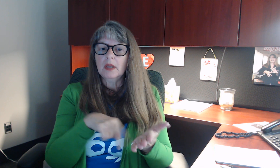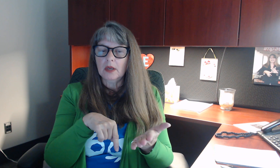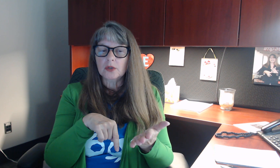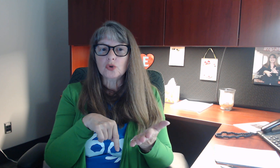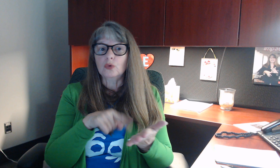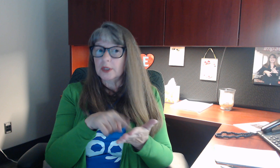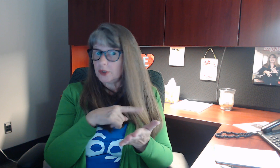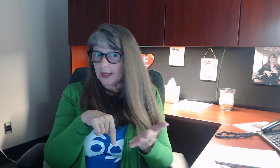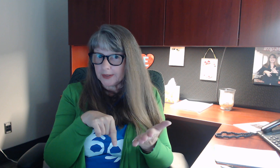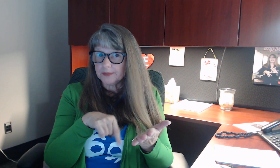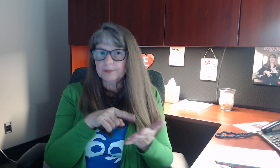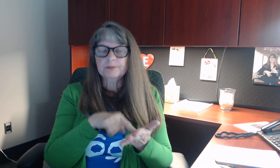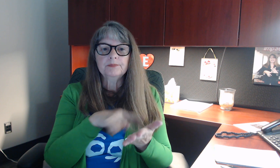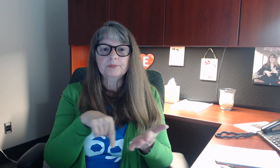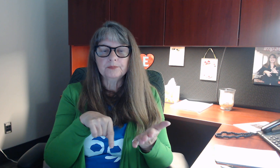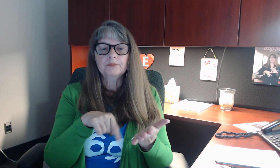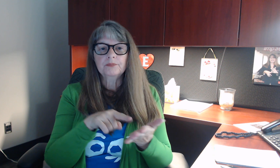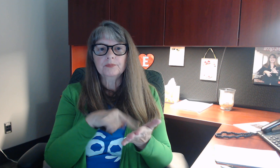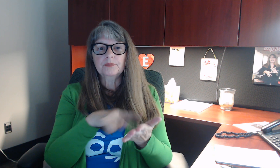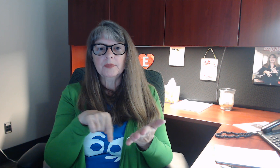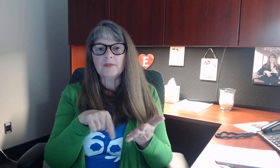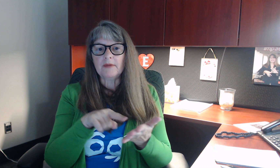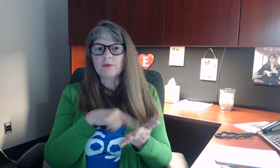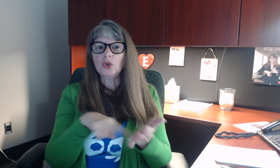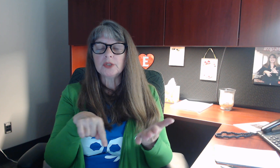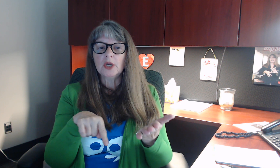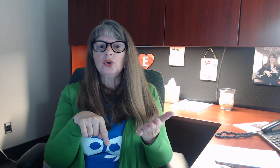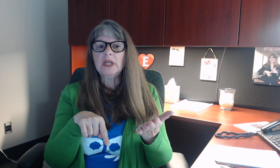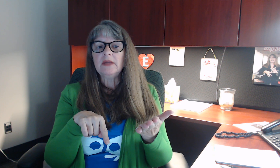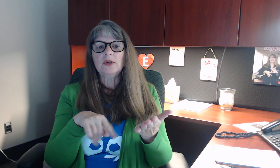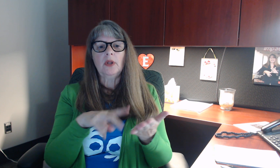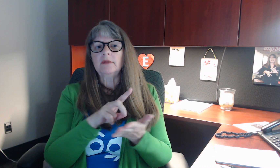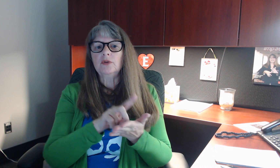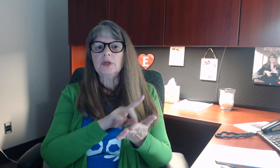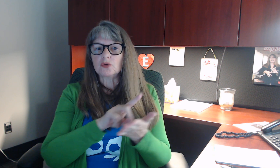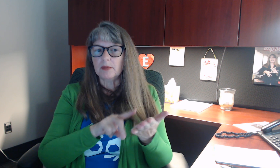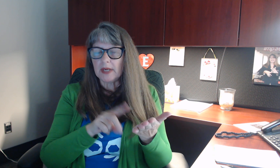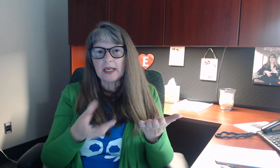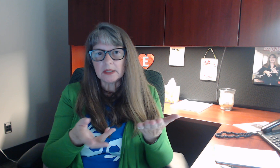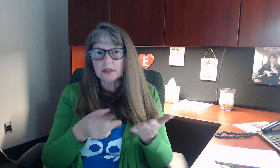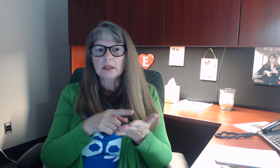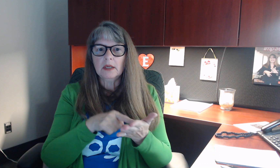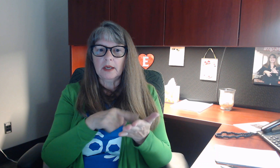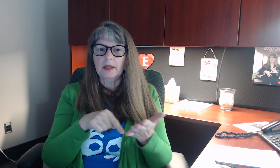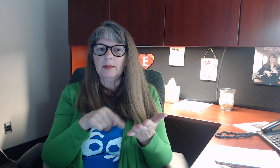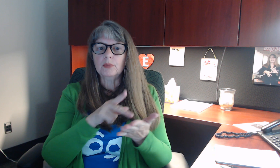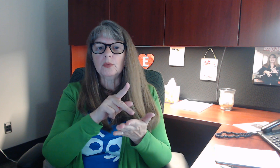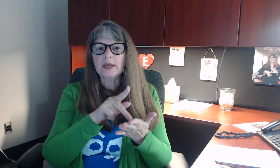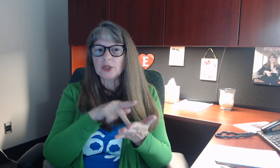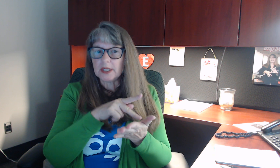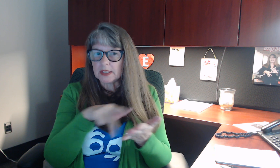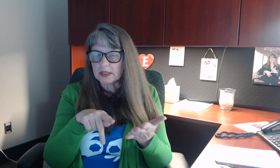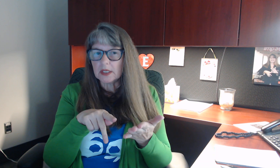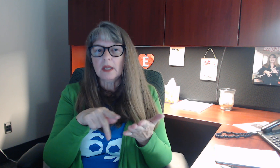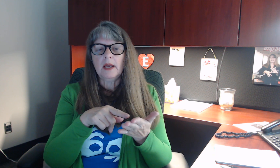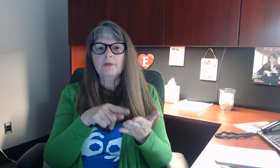To criticize. Find fault. You could even, like, if you discriminate, prejudice, if you want